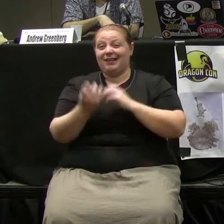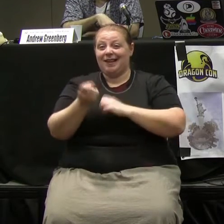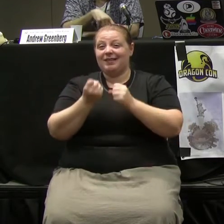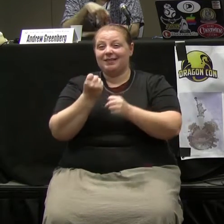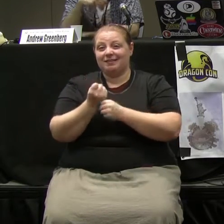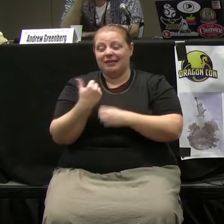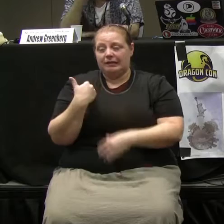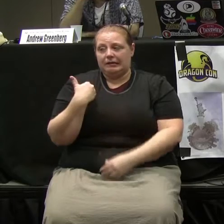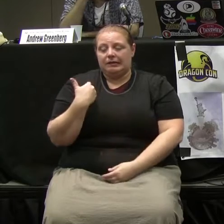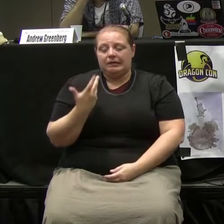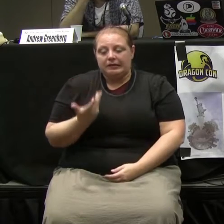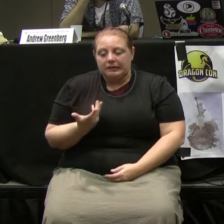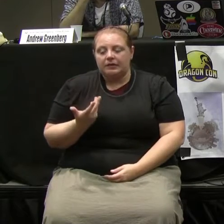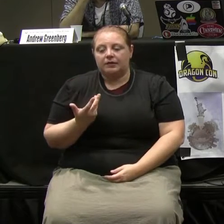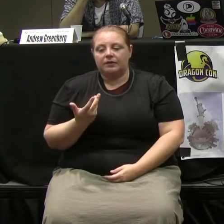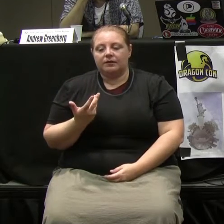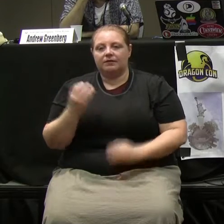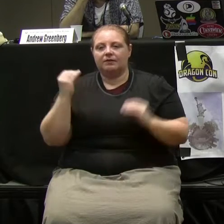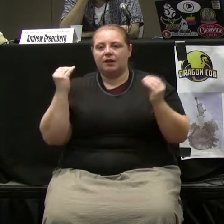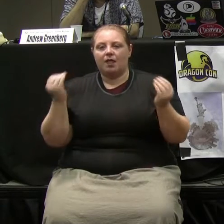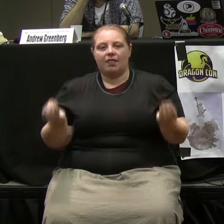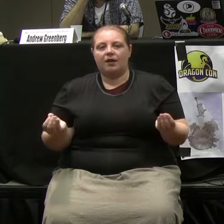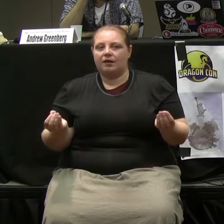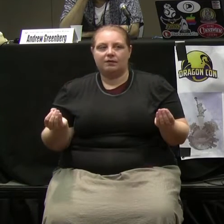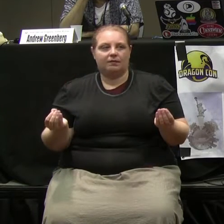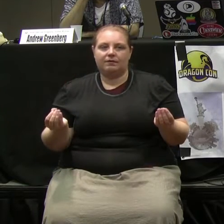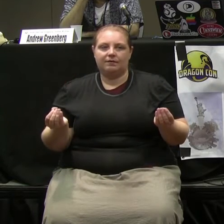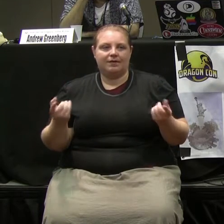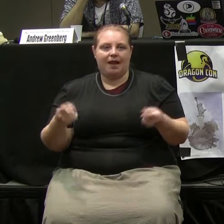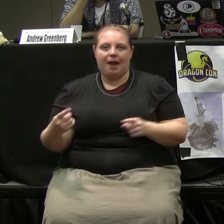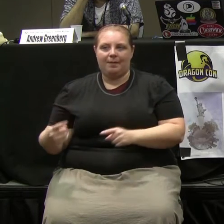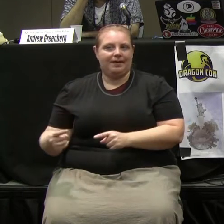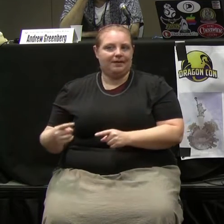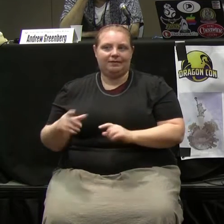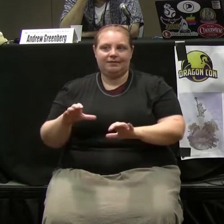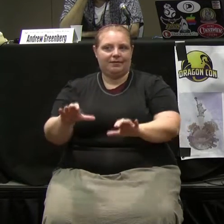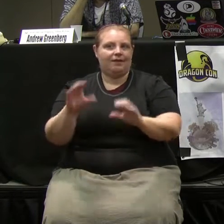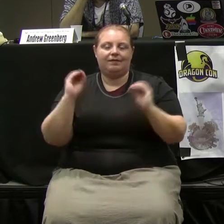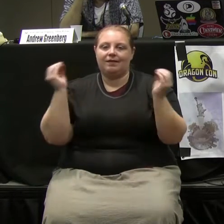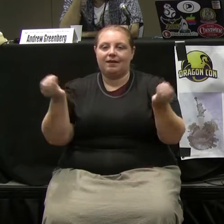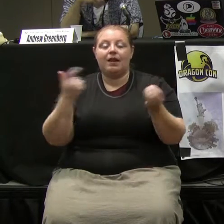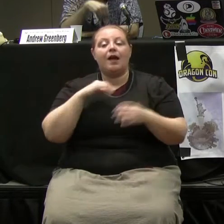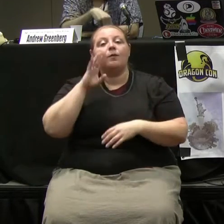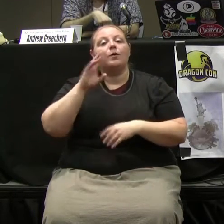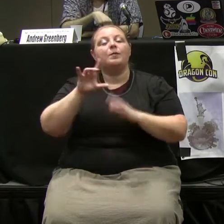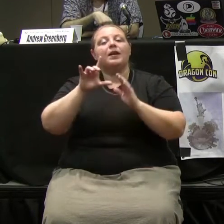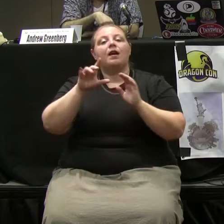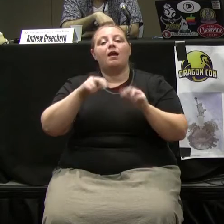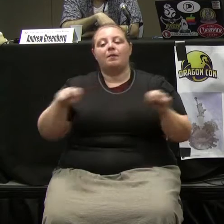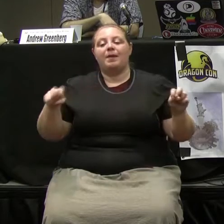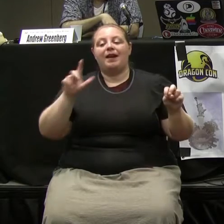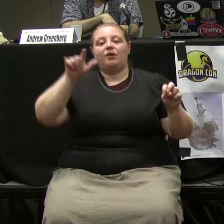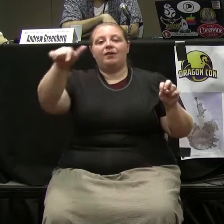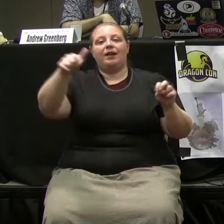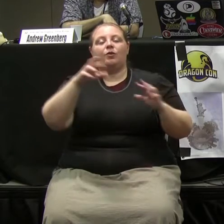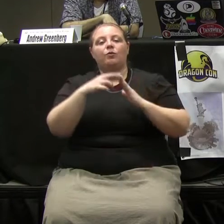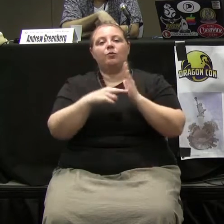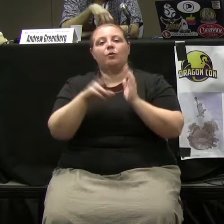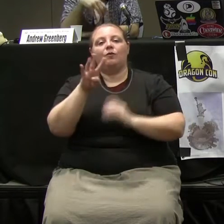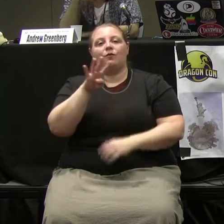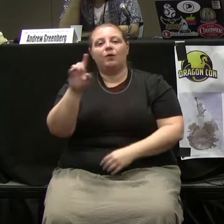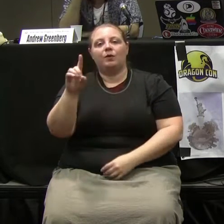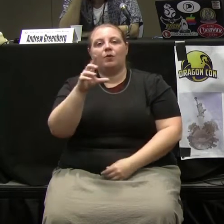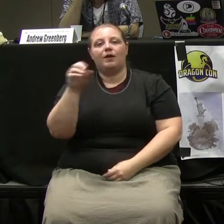years, where nothing is really getting done. And I'll be on a panel later talking about Rule 41 and government